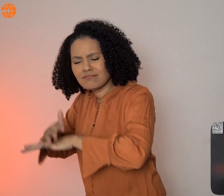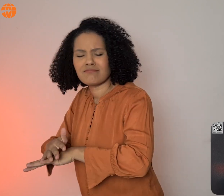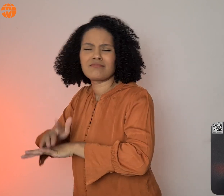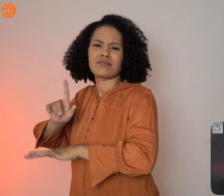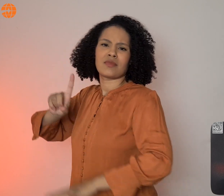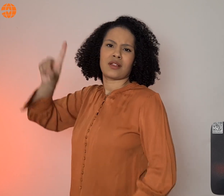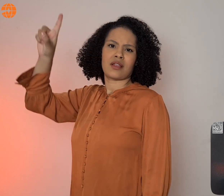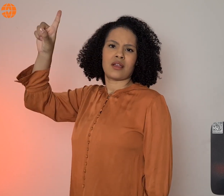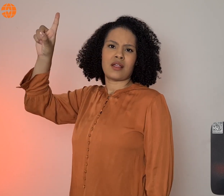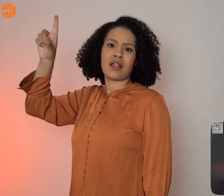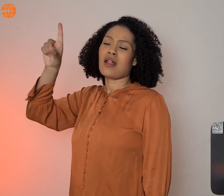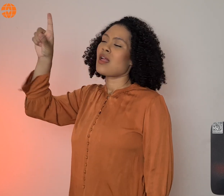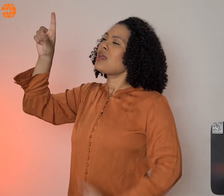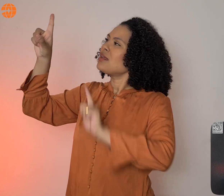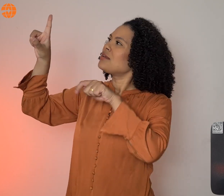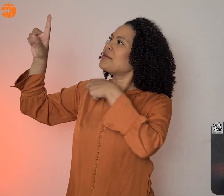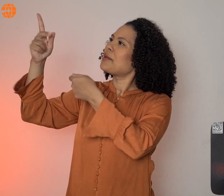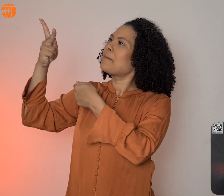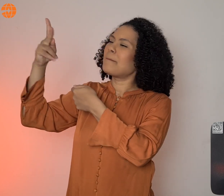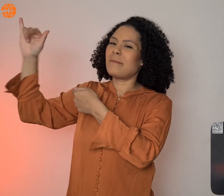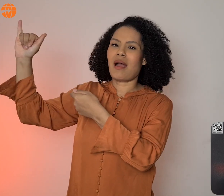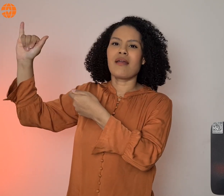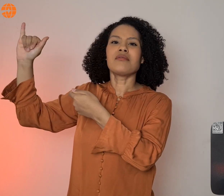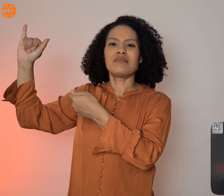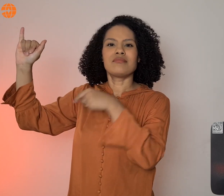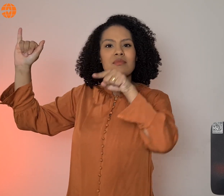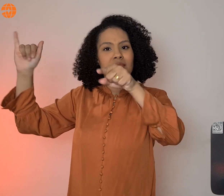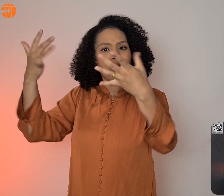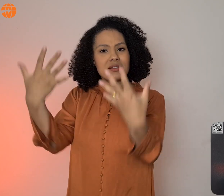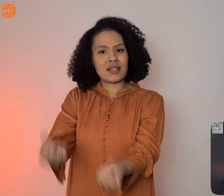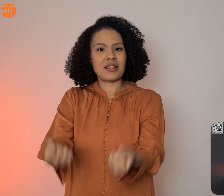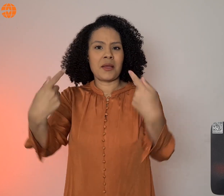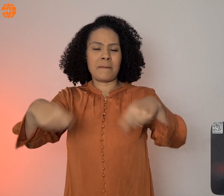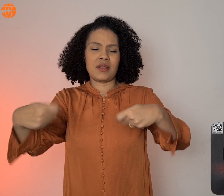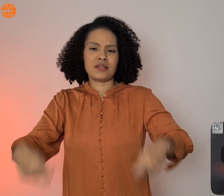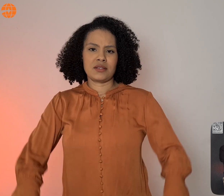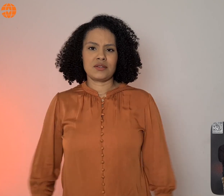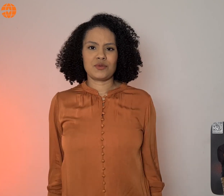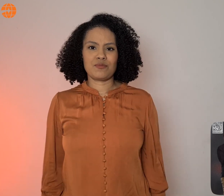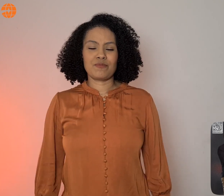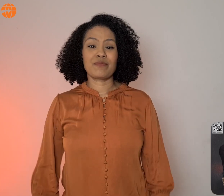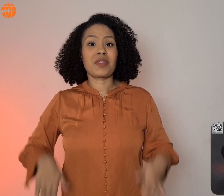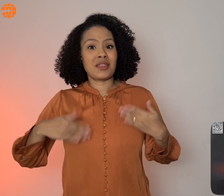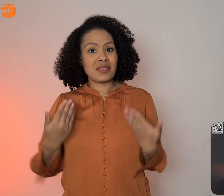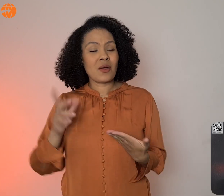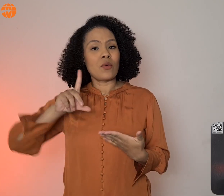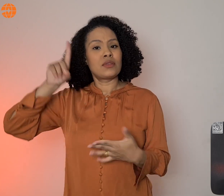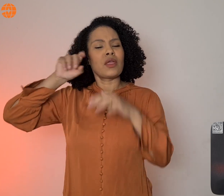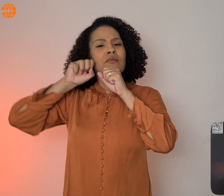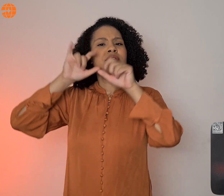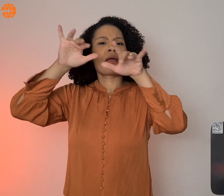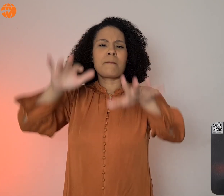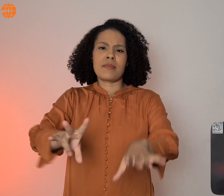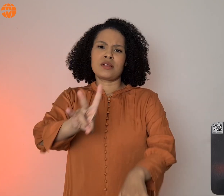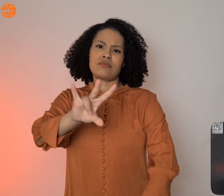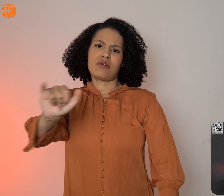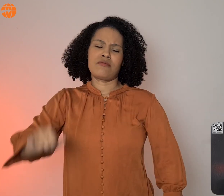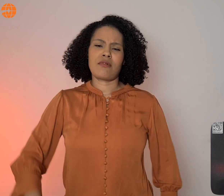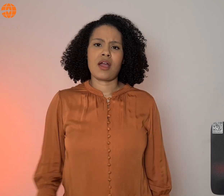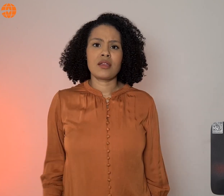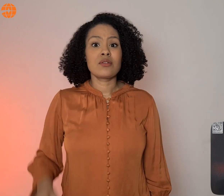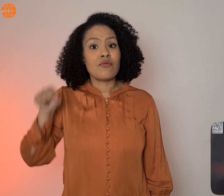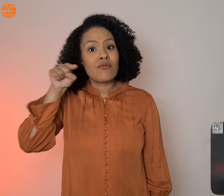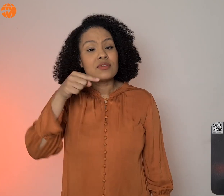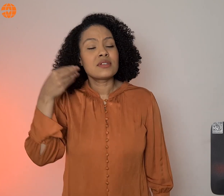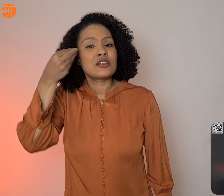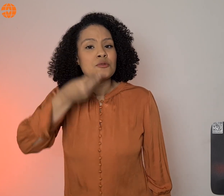o seu pai. This is how you get all these benefits, these blessings. É assim que você recebe todos os seus benefícios e as suas bênçãos. This